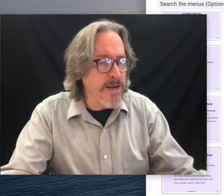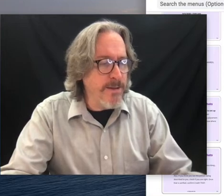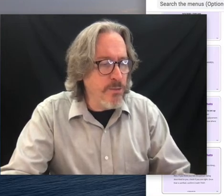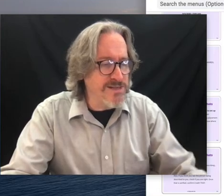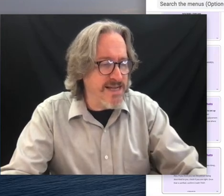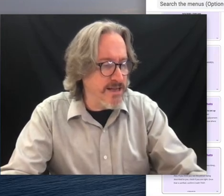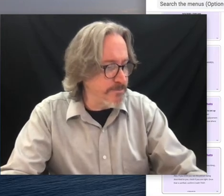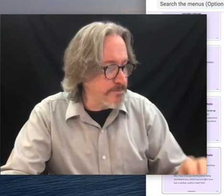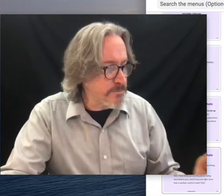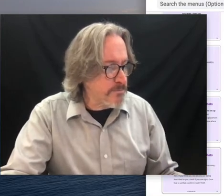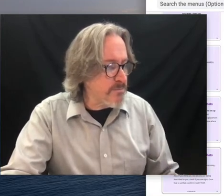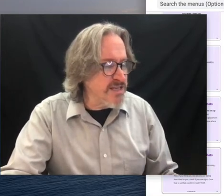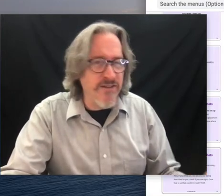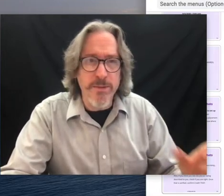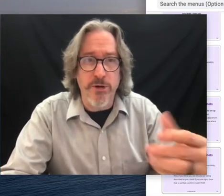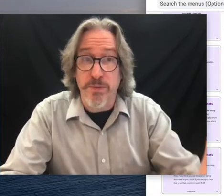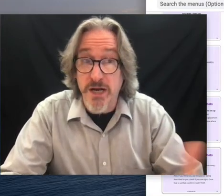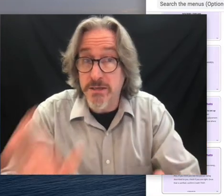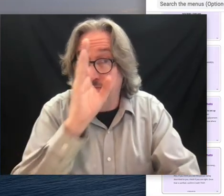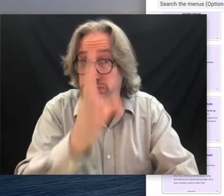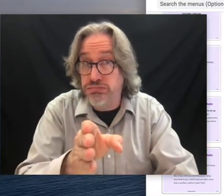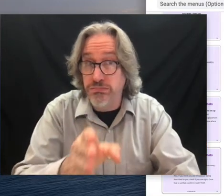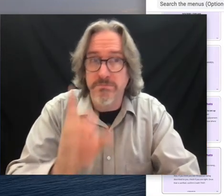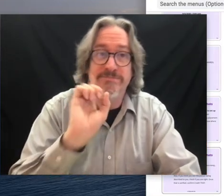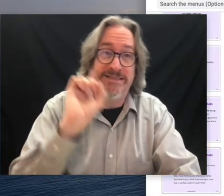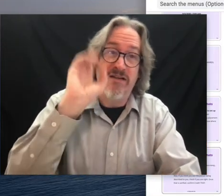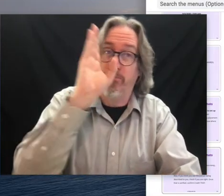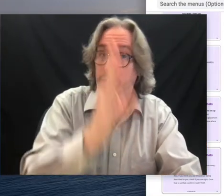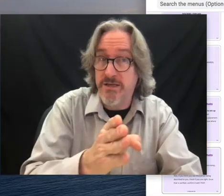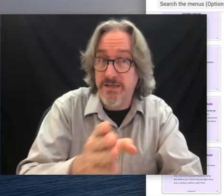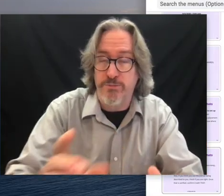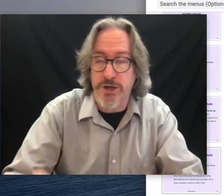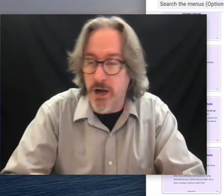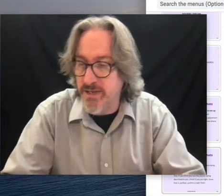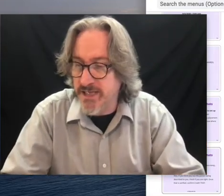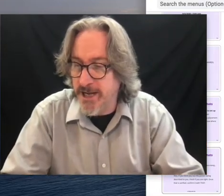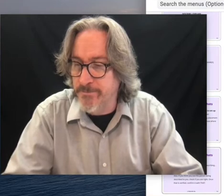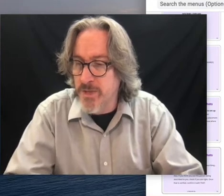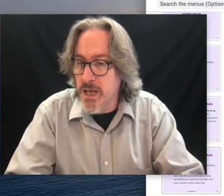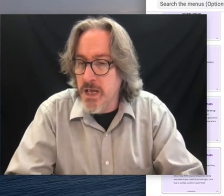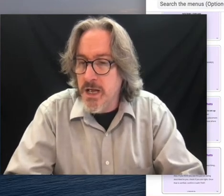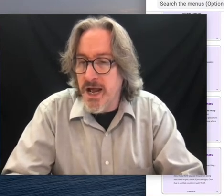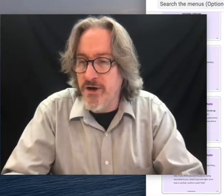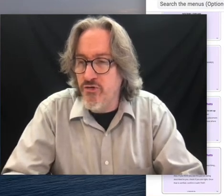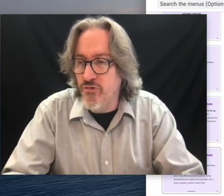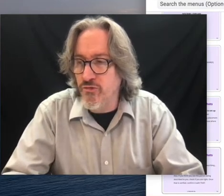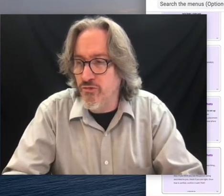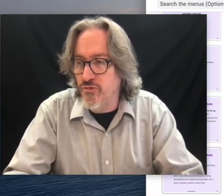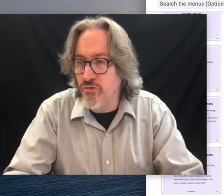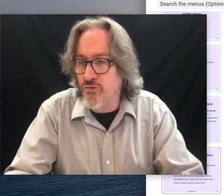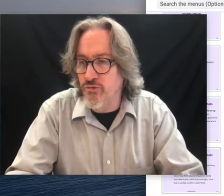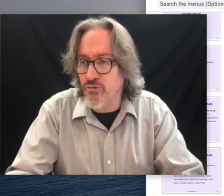that many people will say that deaf people are blunt. Deaf blunt is a pretty common saying, and